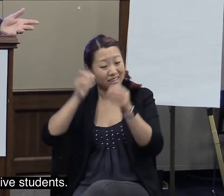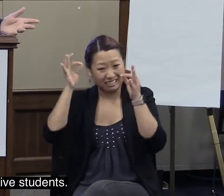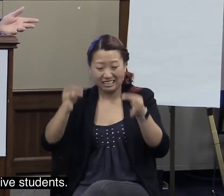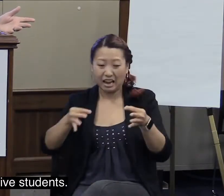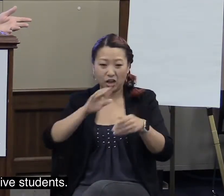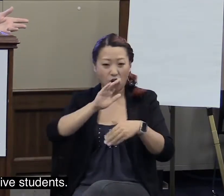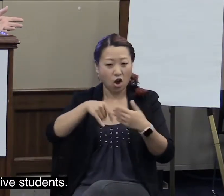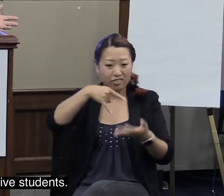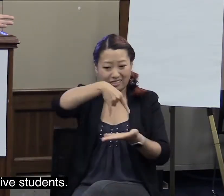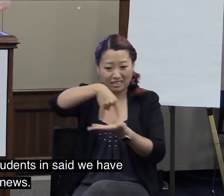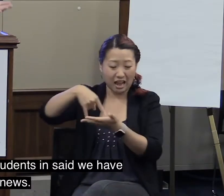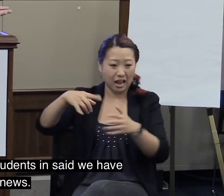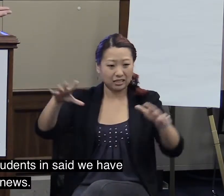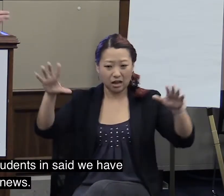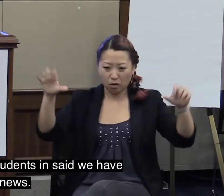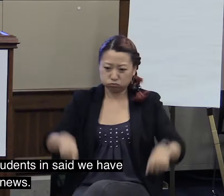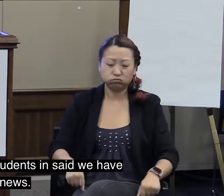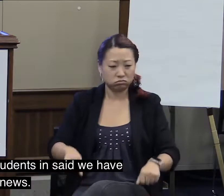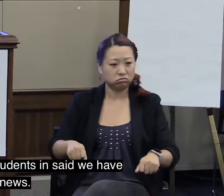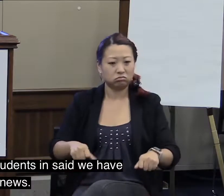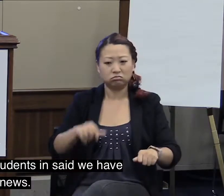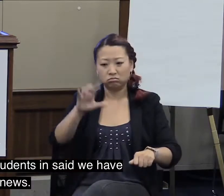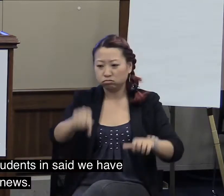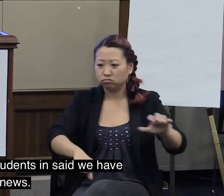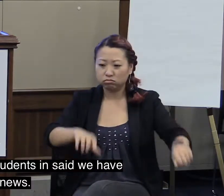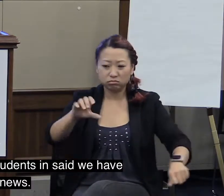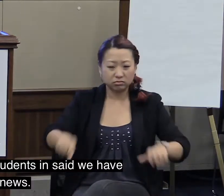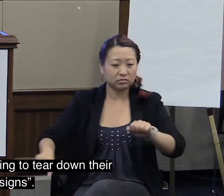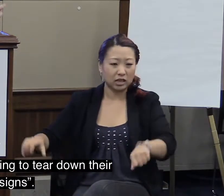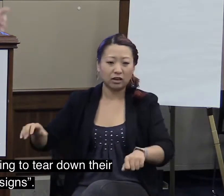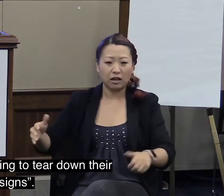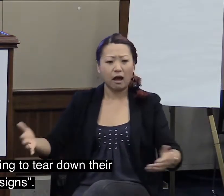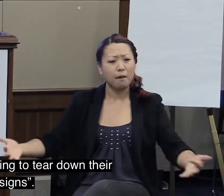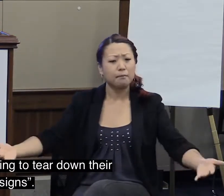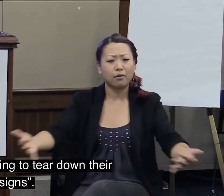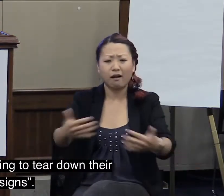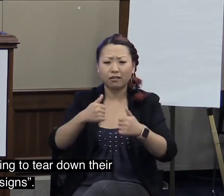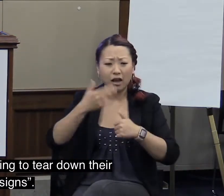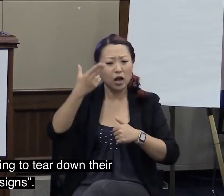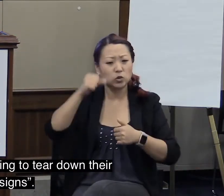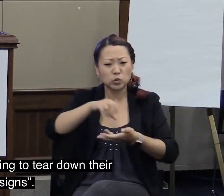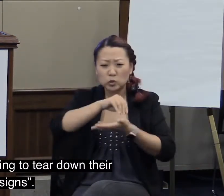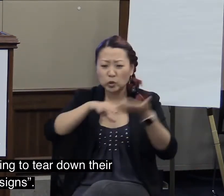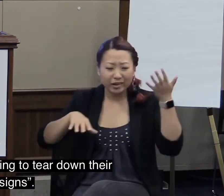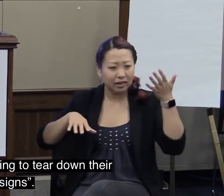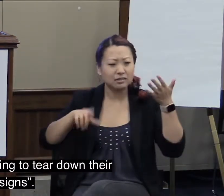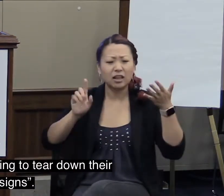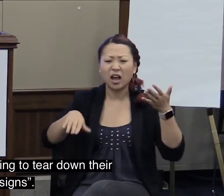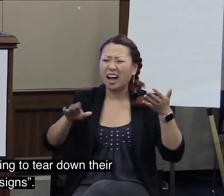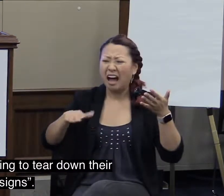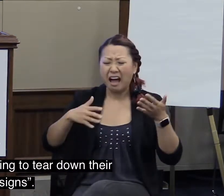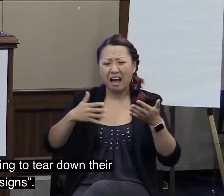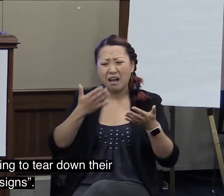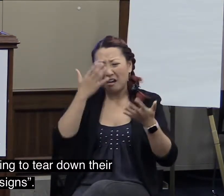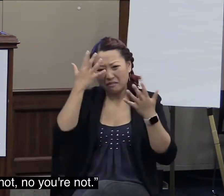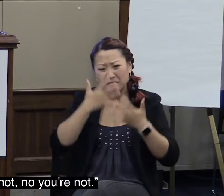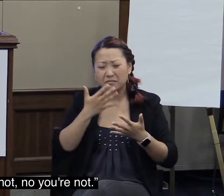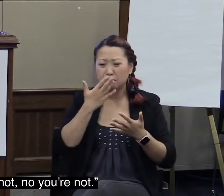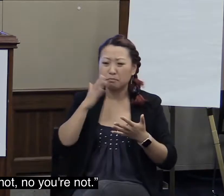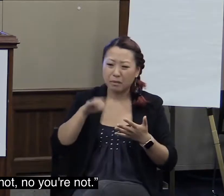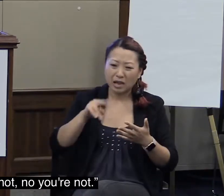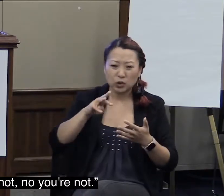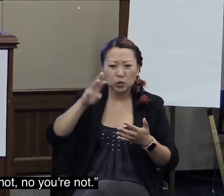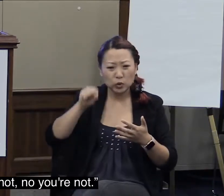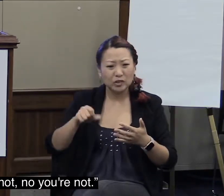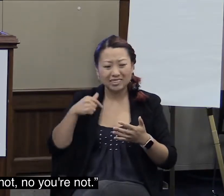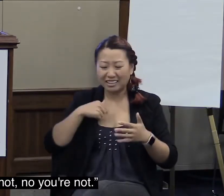And I brought these 5 students in and said, we got bad news. Oh, we know, we're gonna tear down their yard signs. I said, no, you're